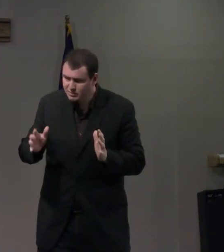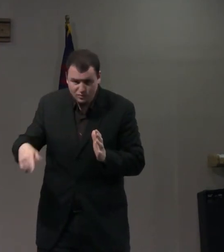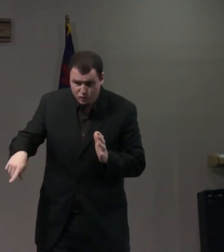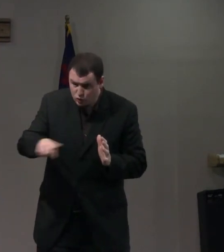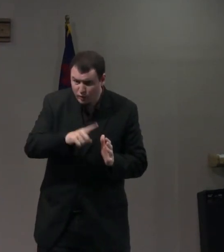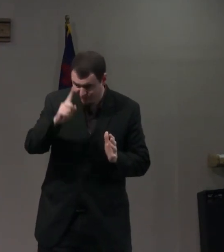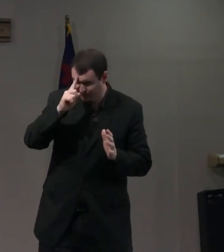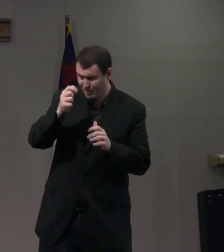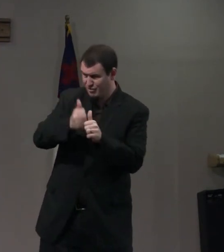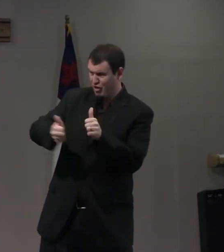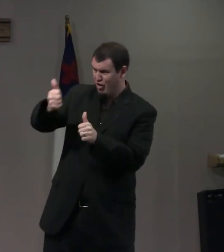should say,